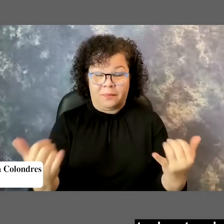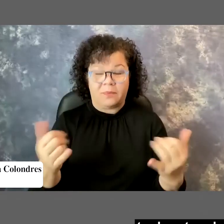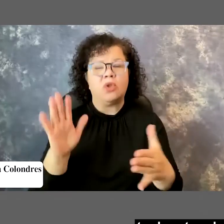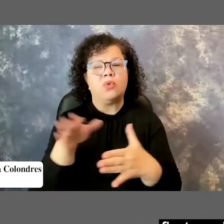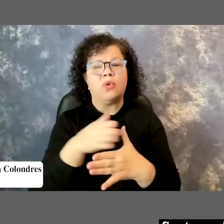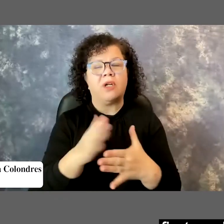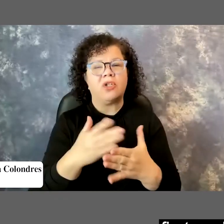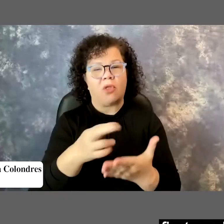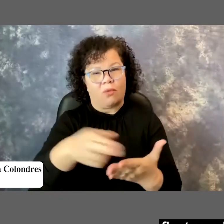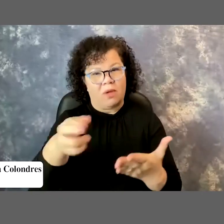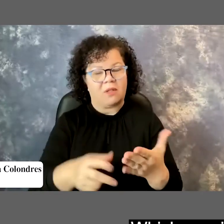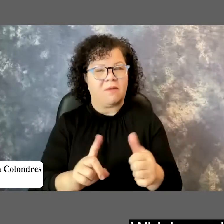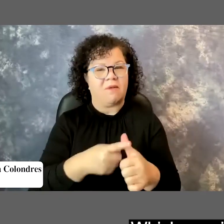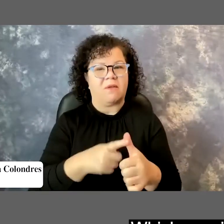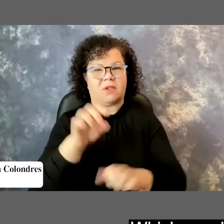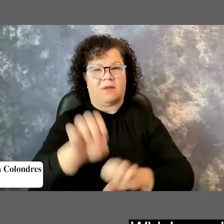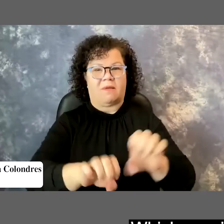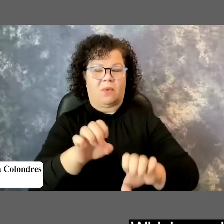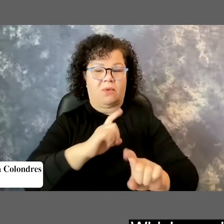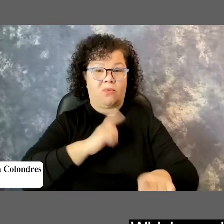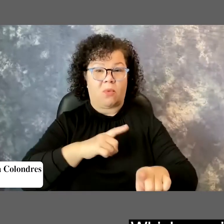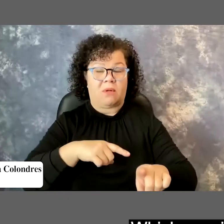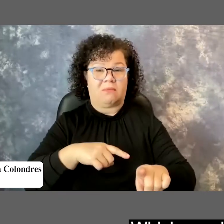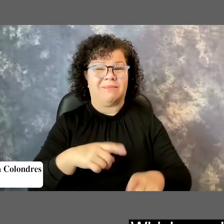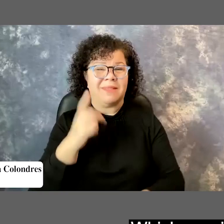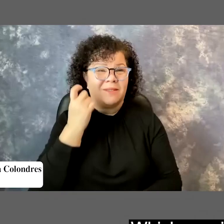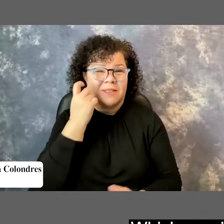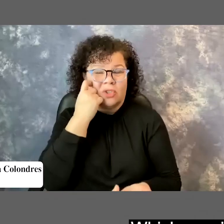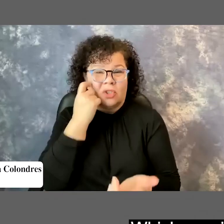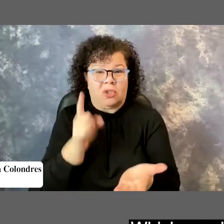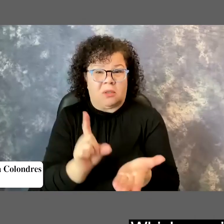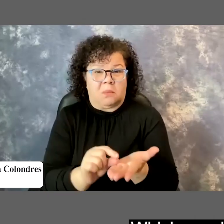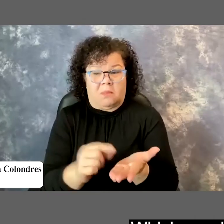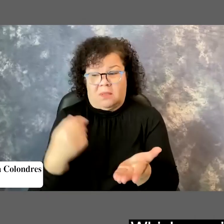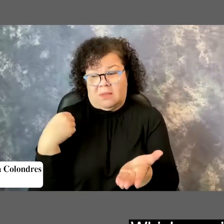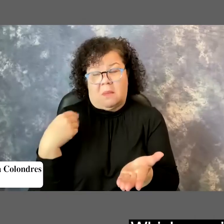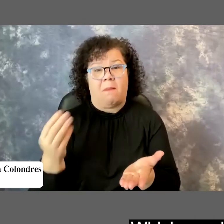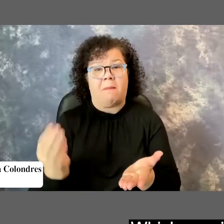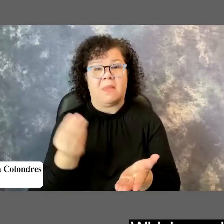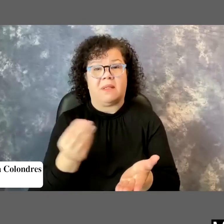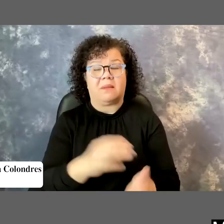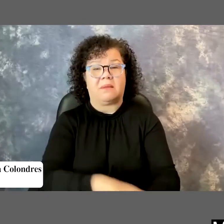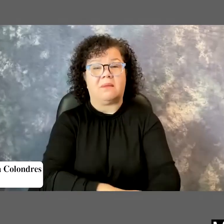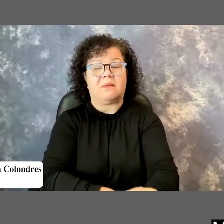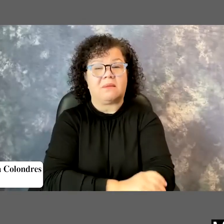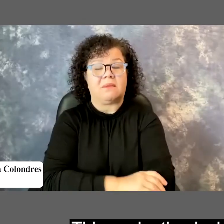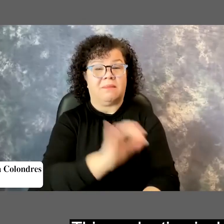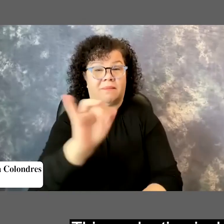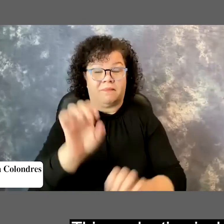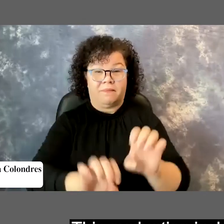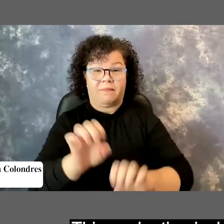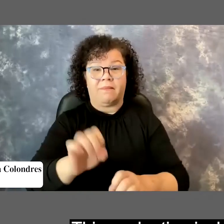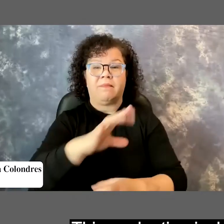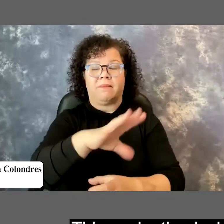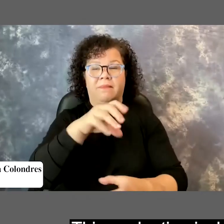our first evaluation report, which was just published this Monday. This evaluation includes